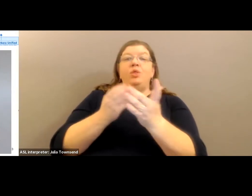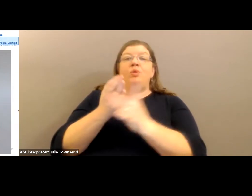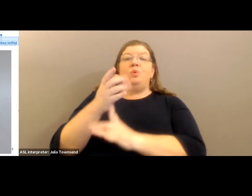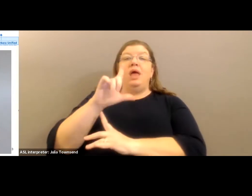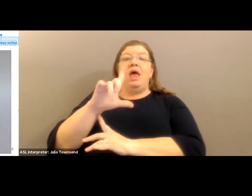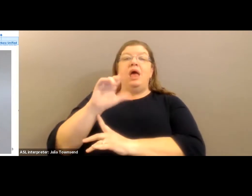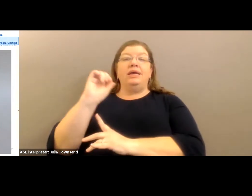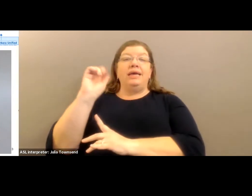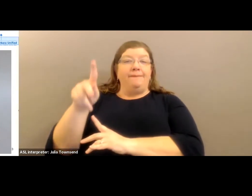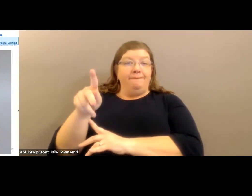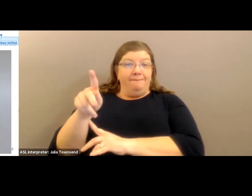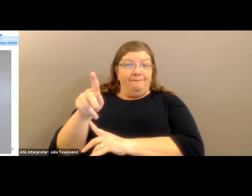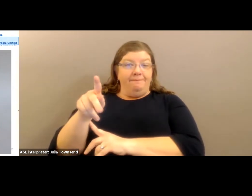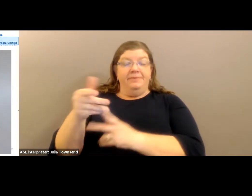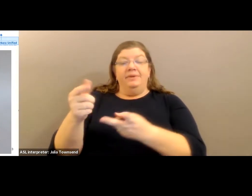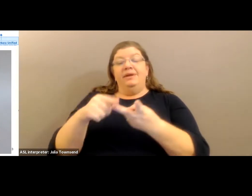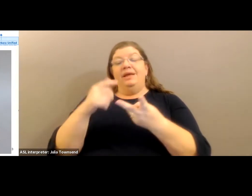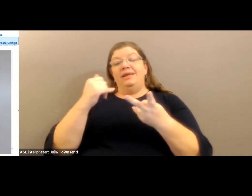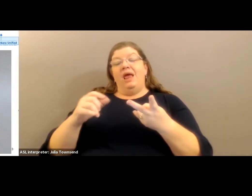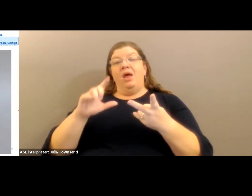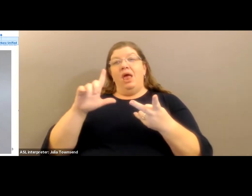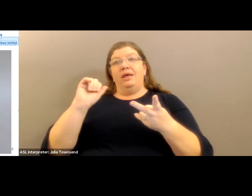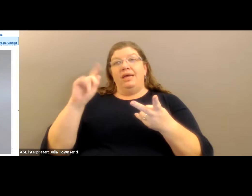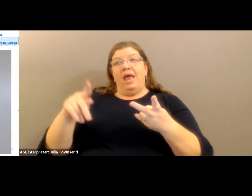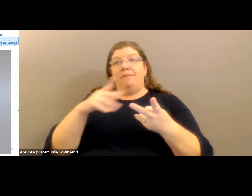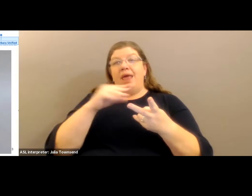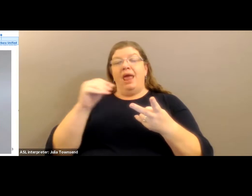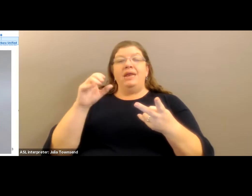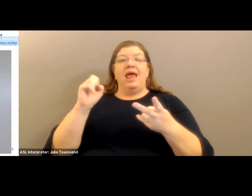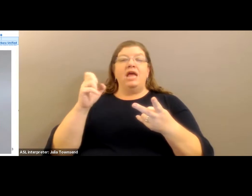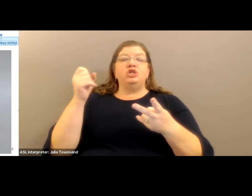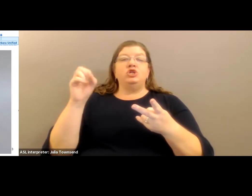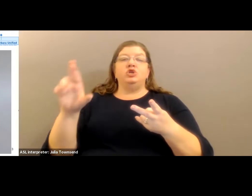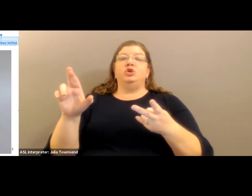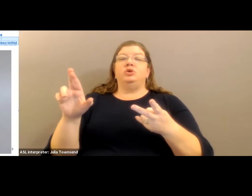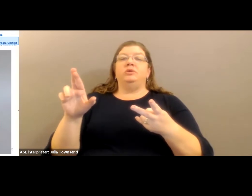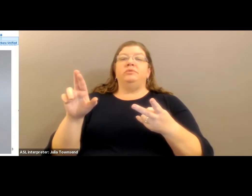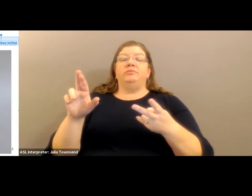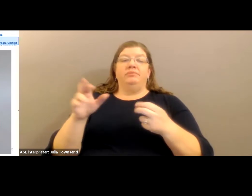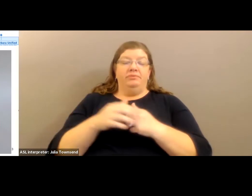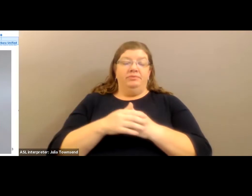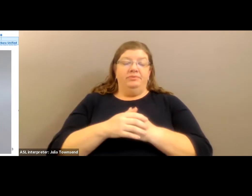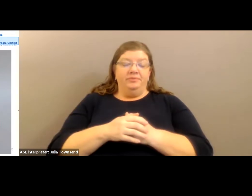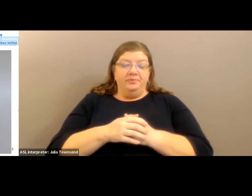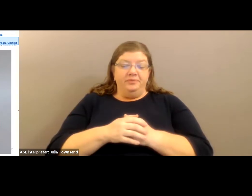and then now through LCAP and the ESSER. FSA,